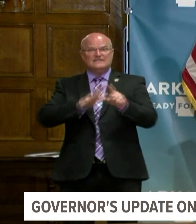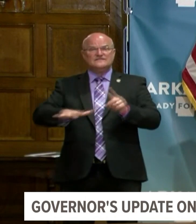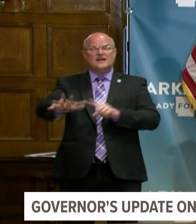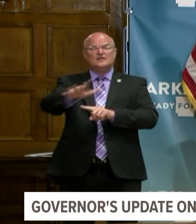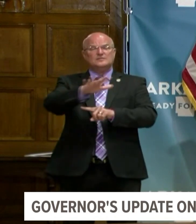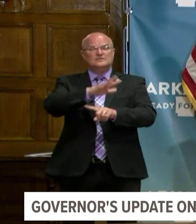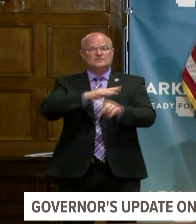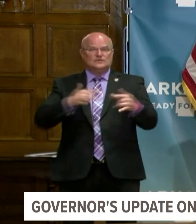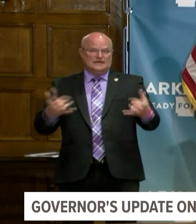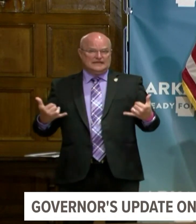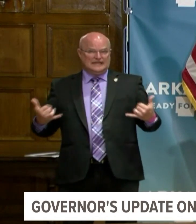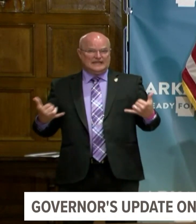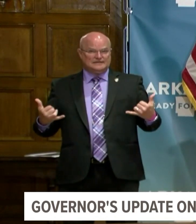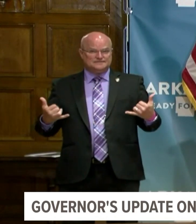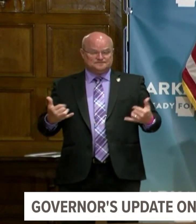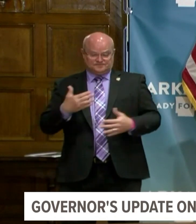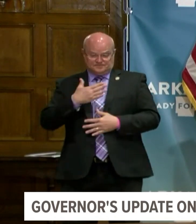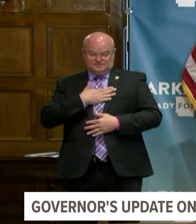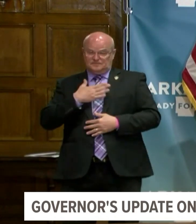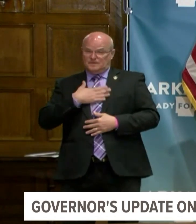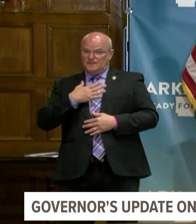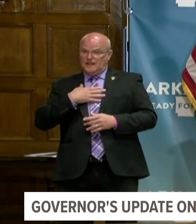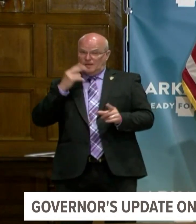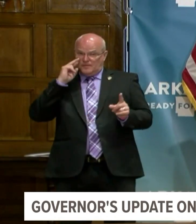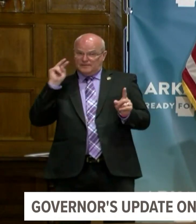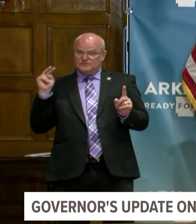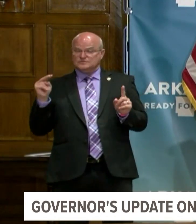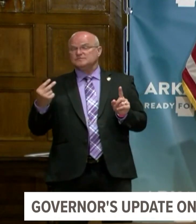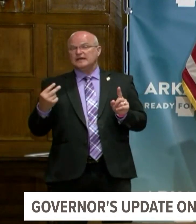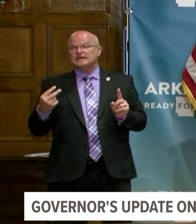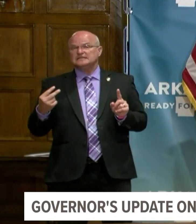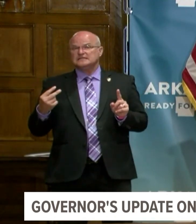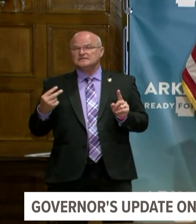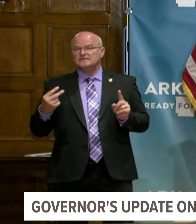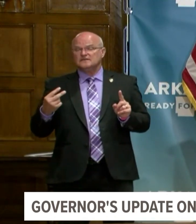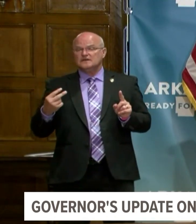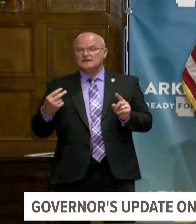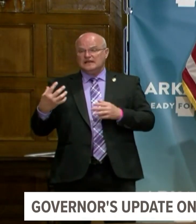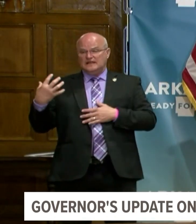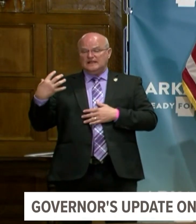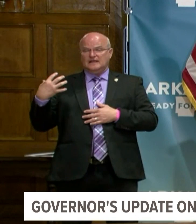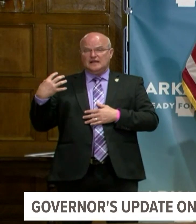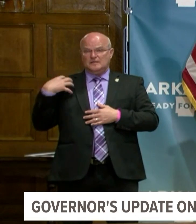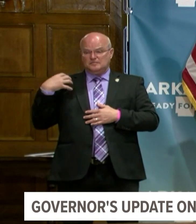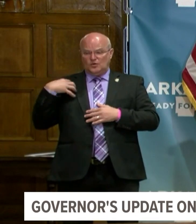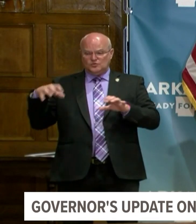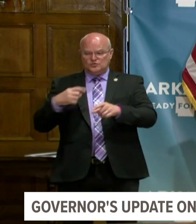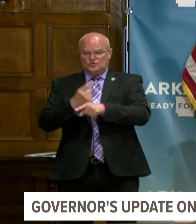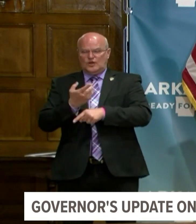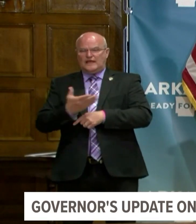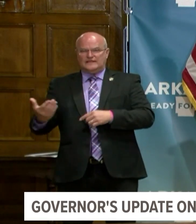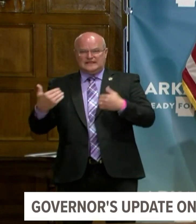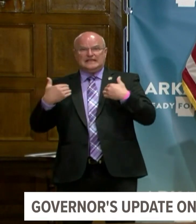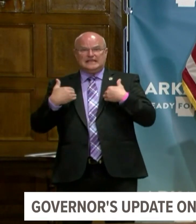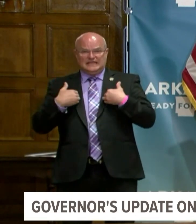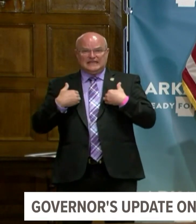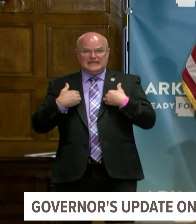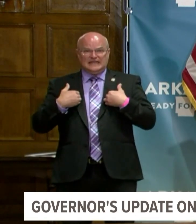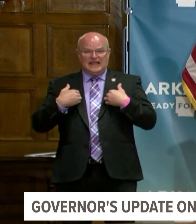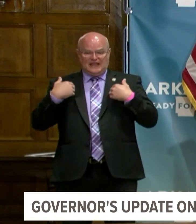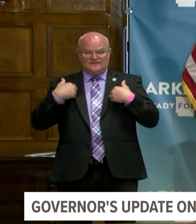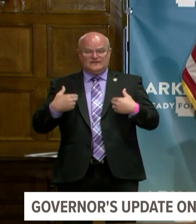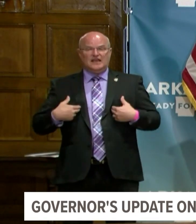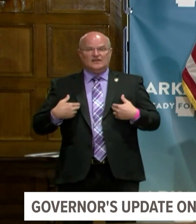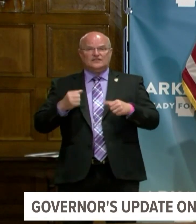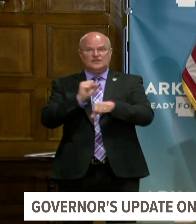environment. From my perspective, one, the employer needs to do the right thing and have a